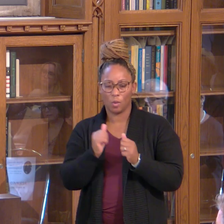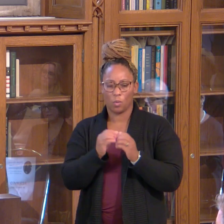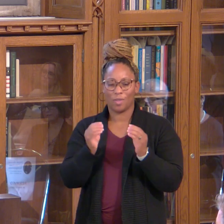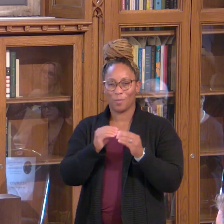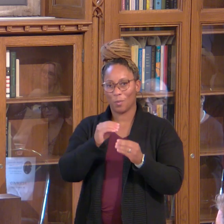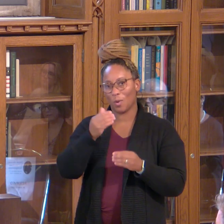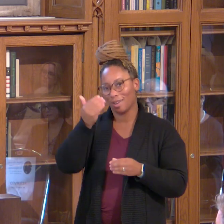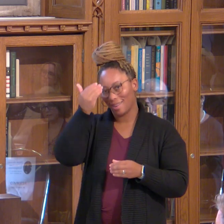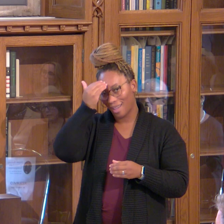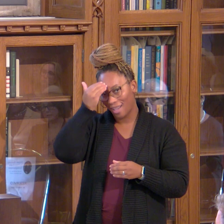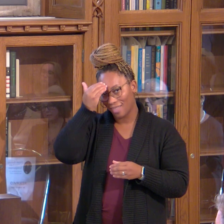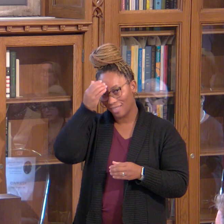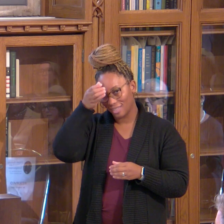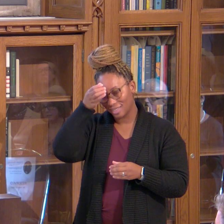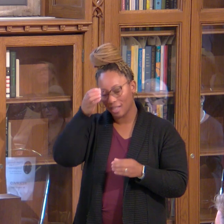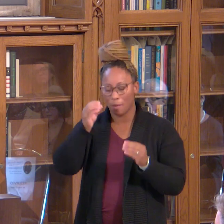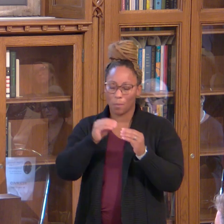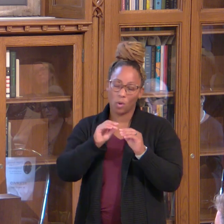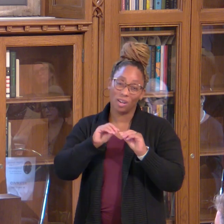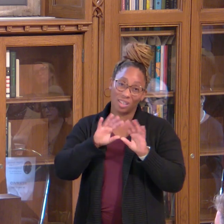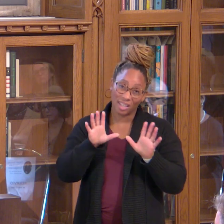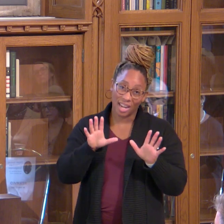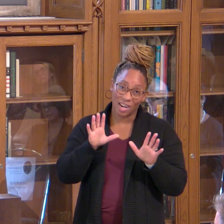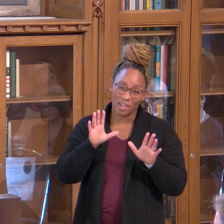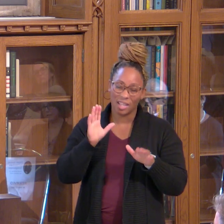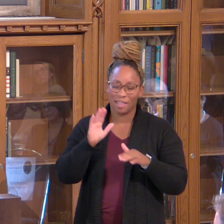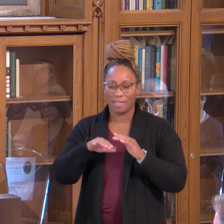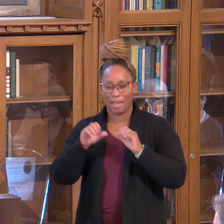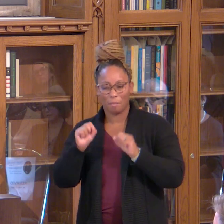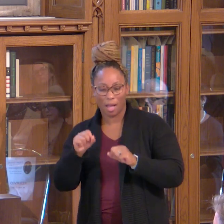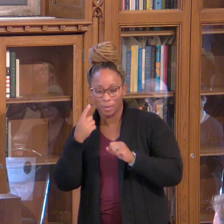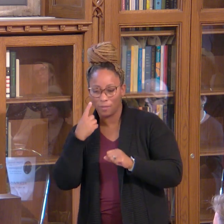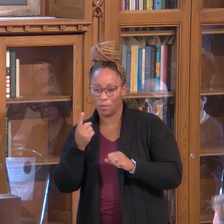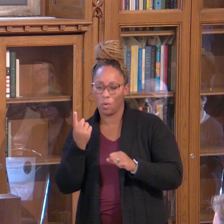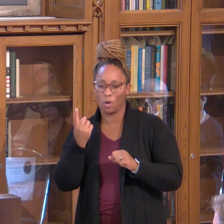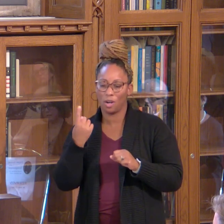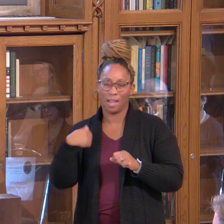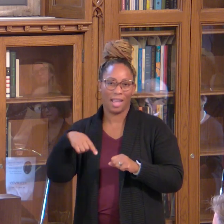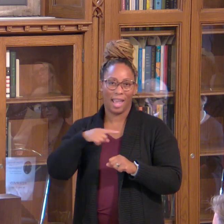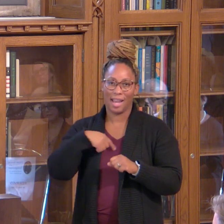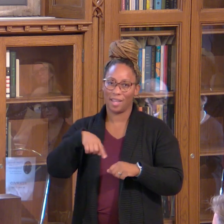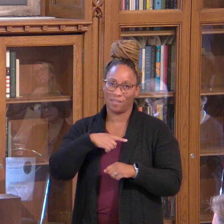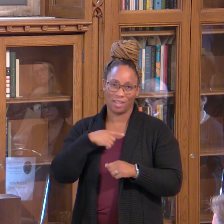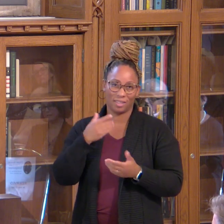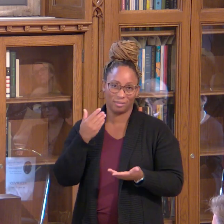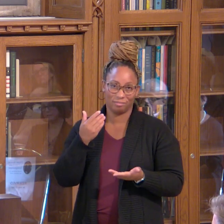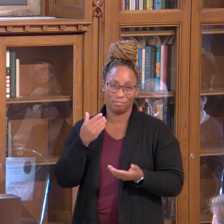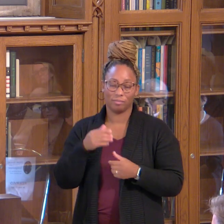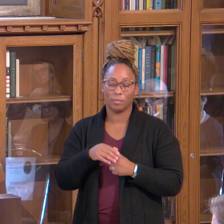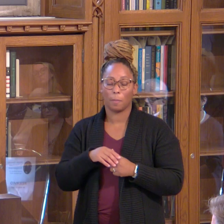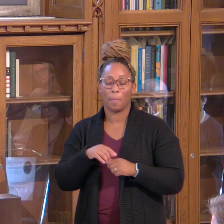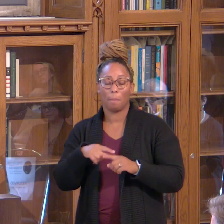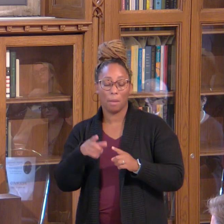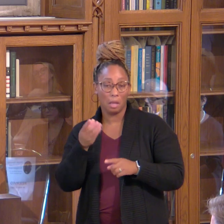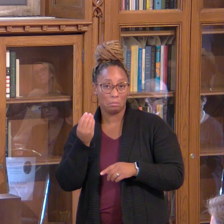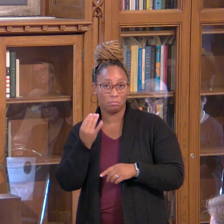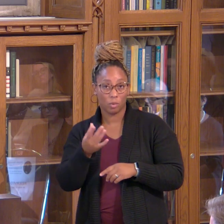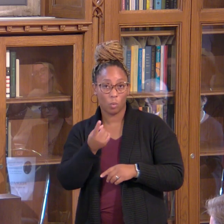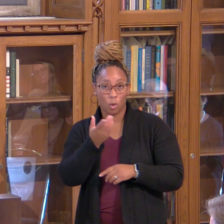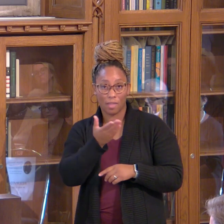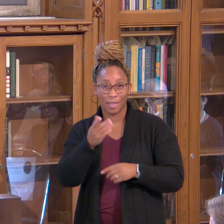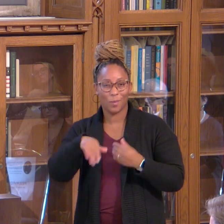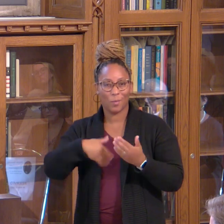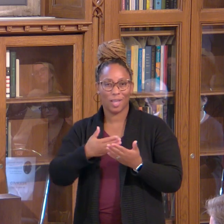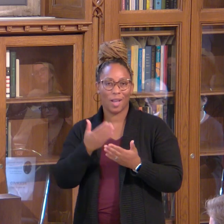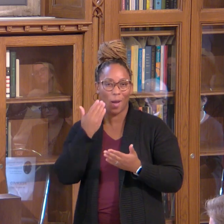more knowledge and Clarity than possible for any of us to know but I tell you one thing all of